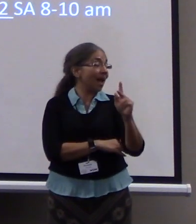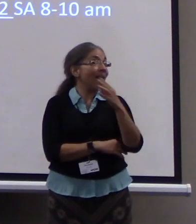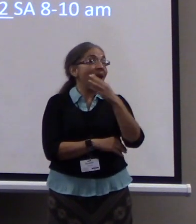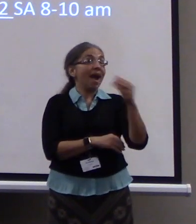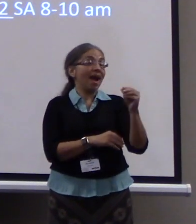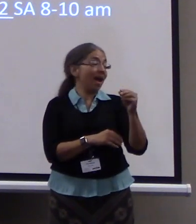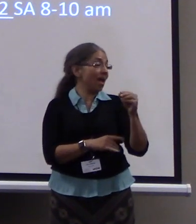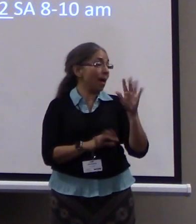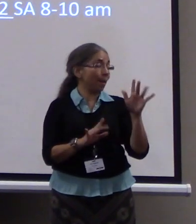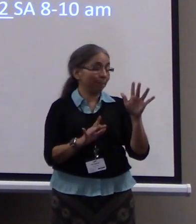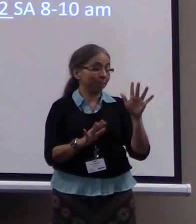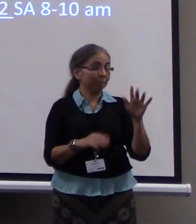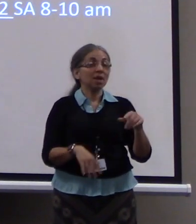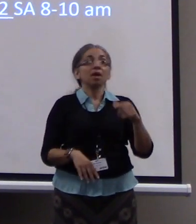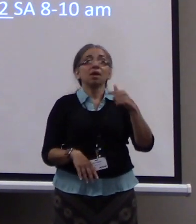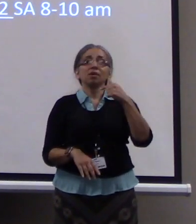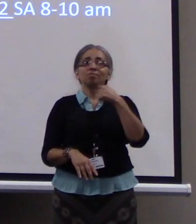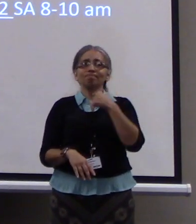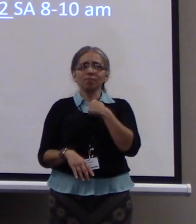classes both days.